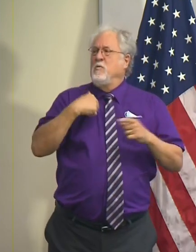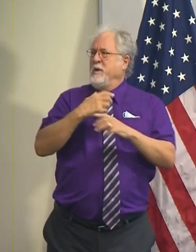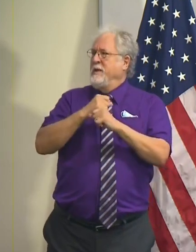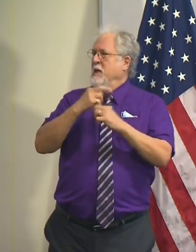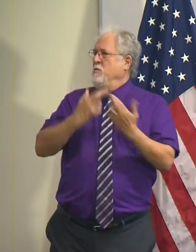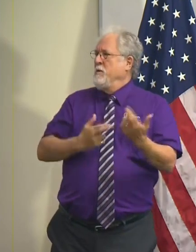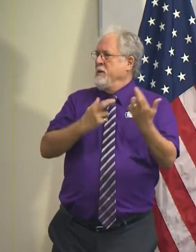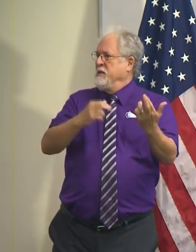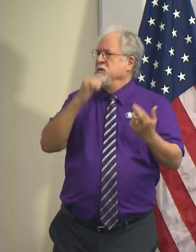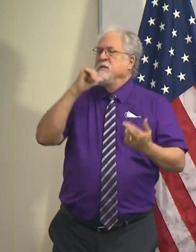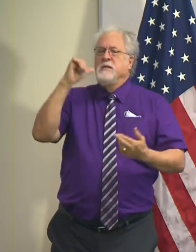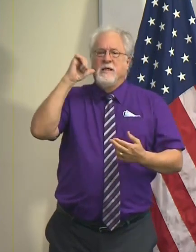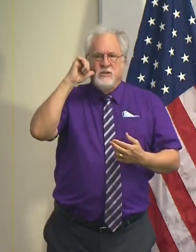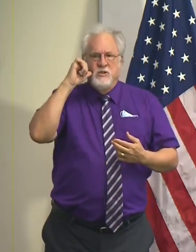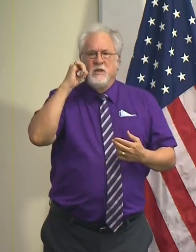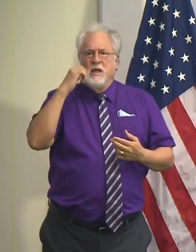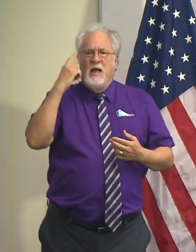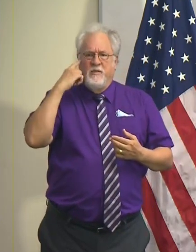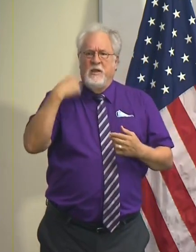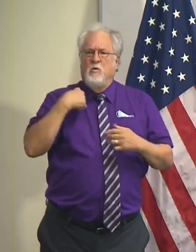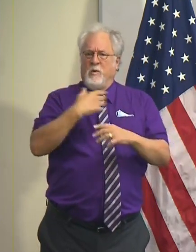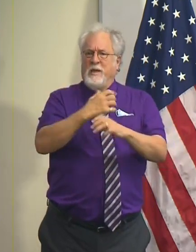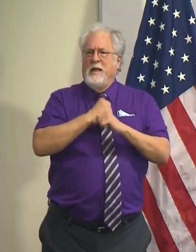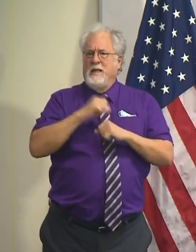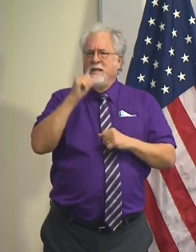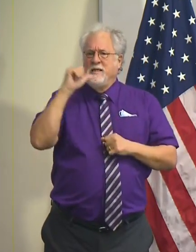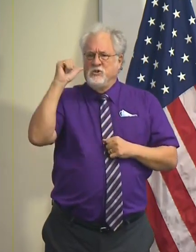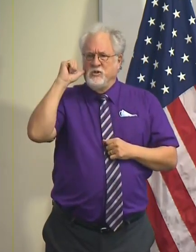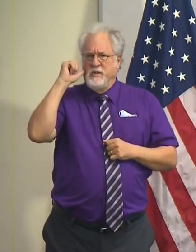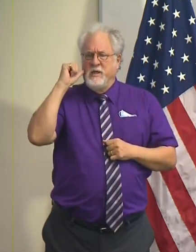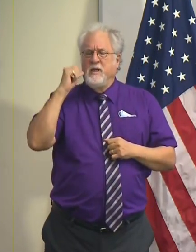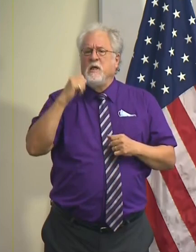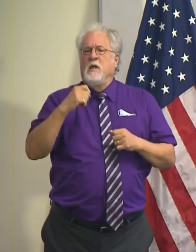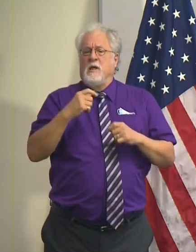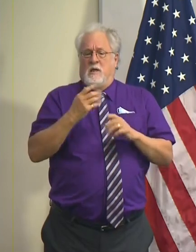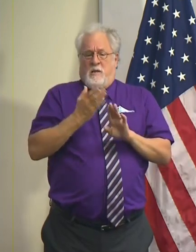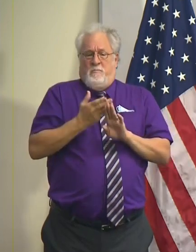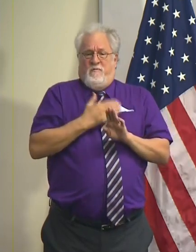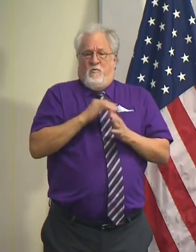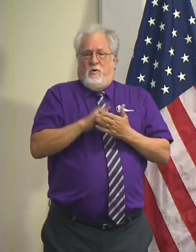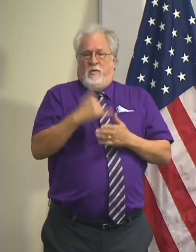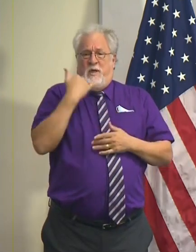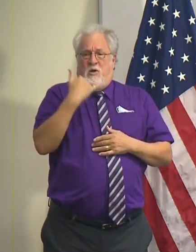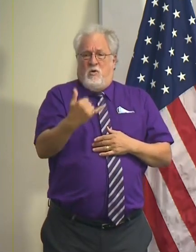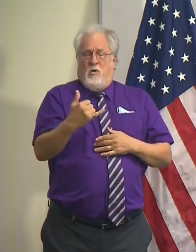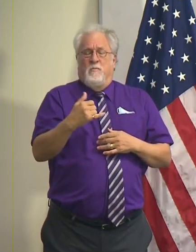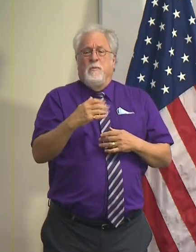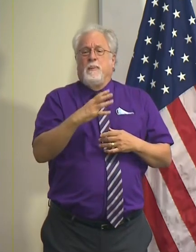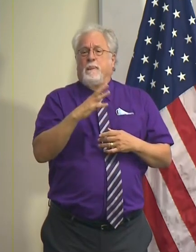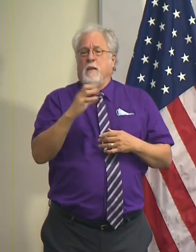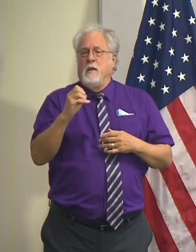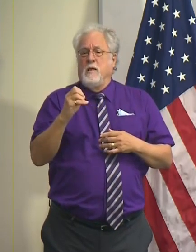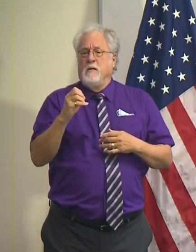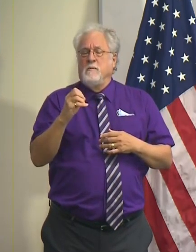yesterday. I think we received them yesterday, just before that call,